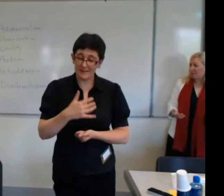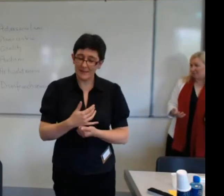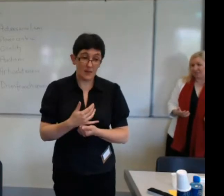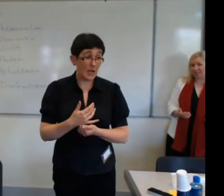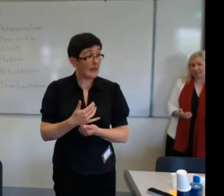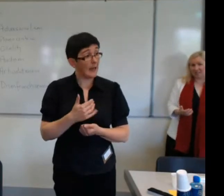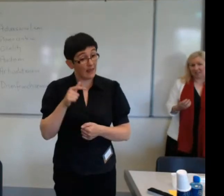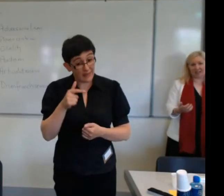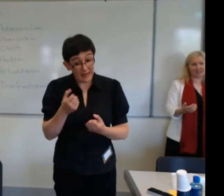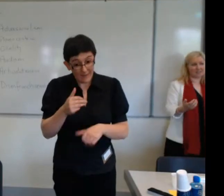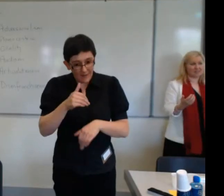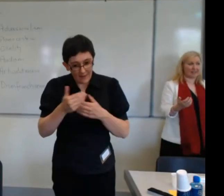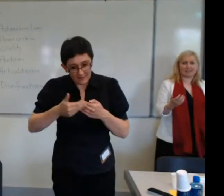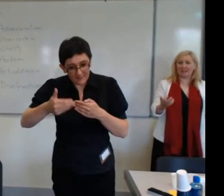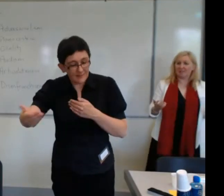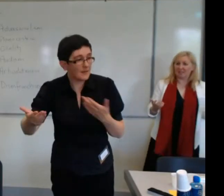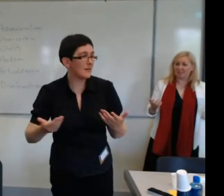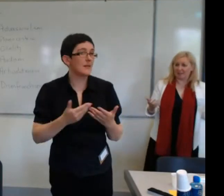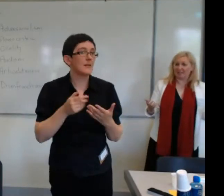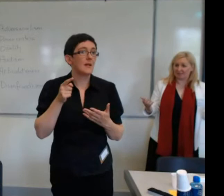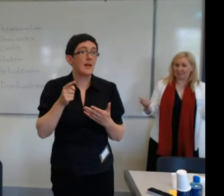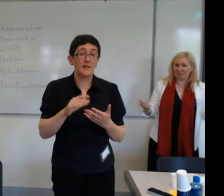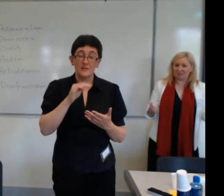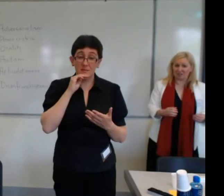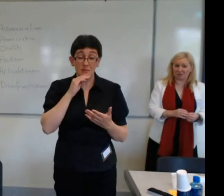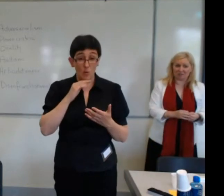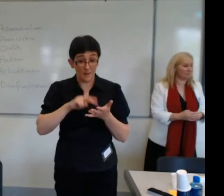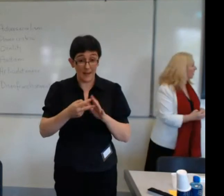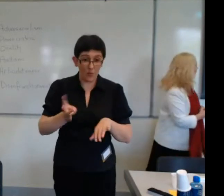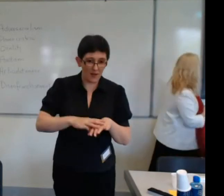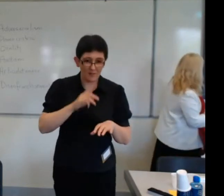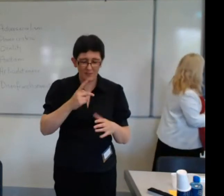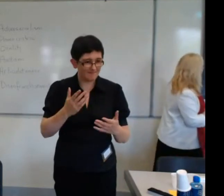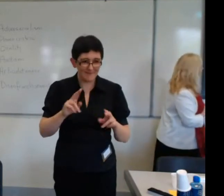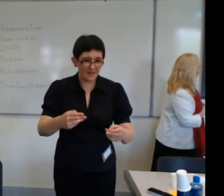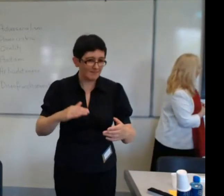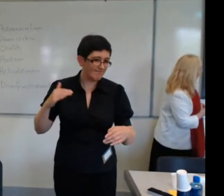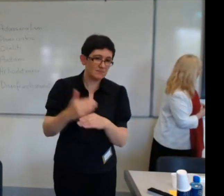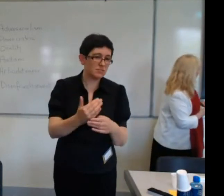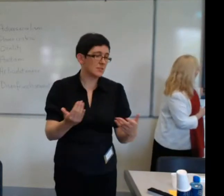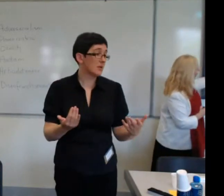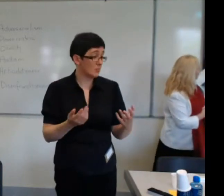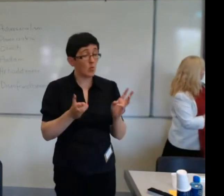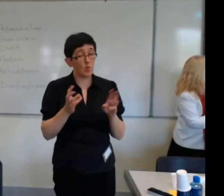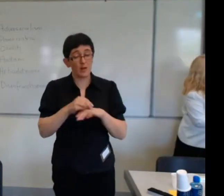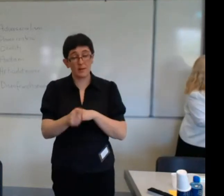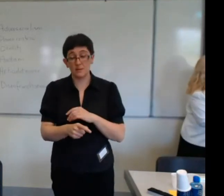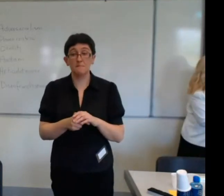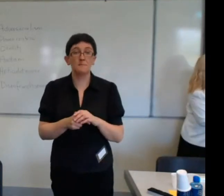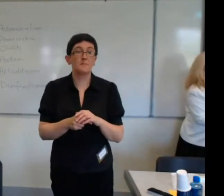consequences for that, and that stymies the best of intentions in the world sometimes. But we are working on that. So in Ireland, we're going to